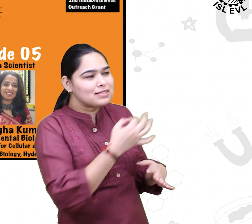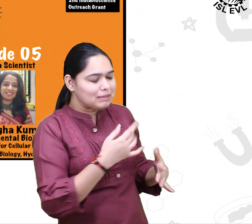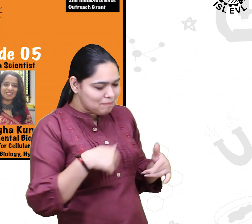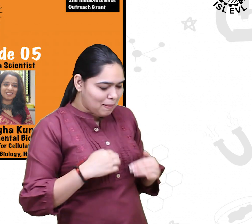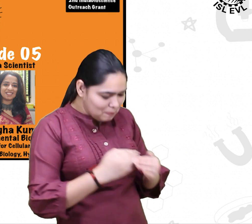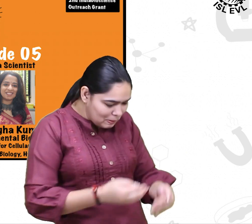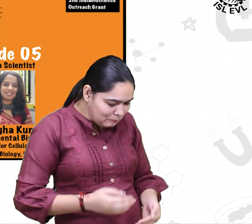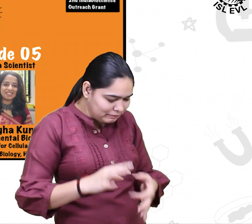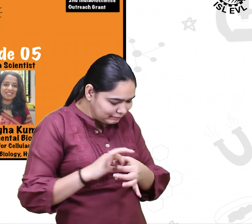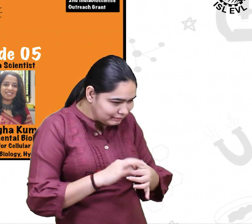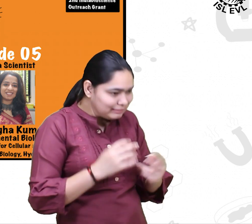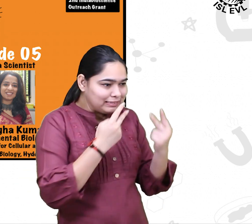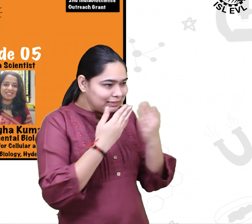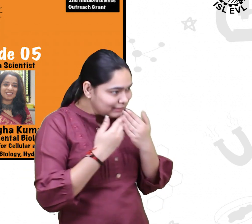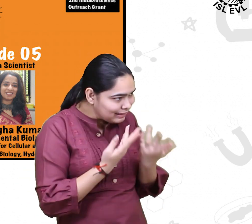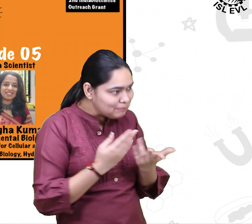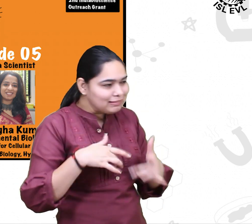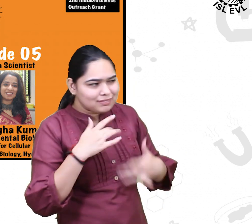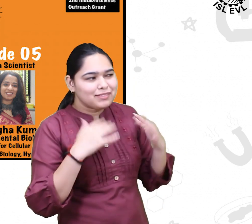are spectacular